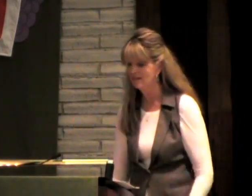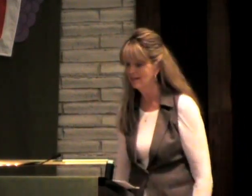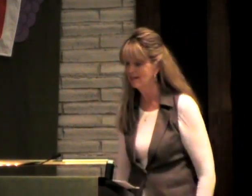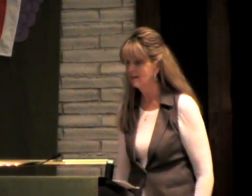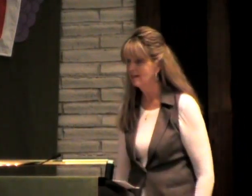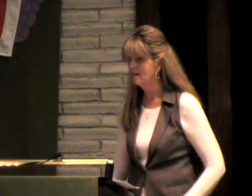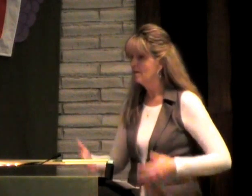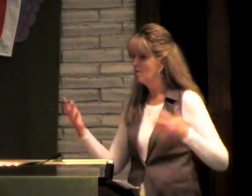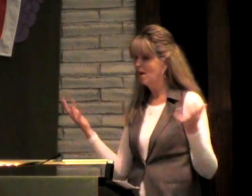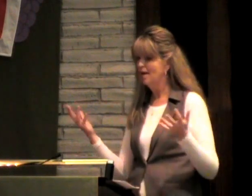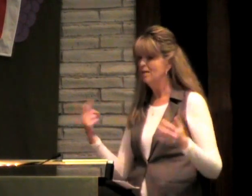that peace is given.